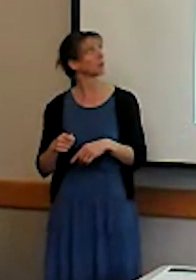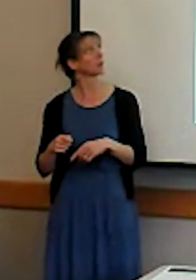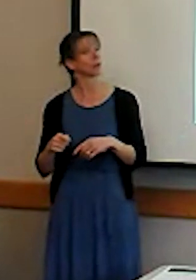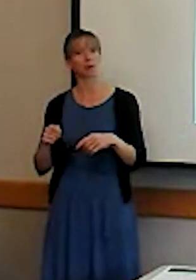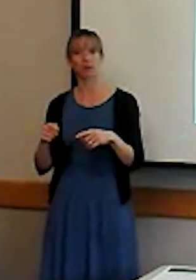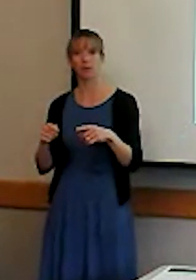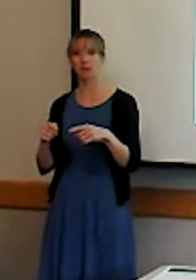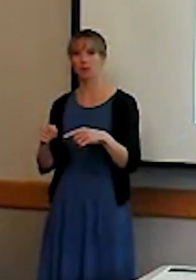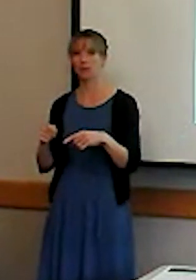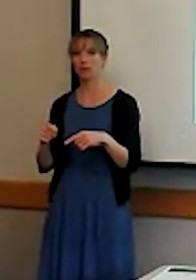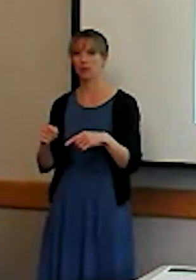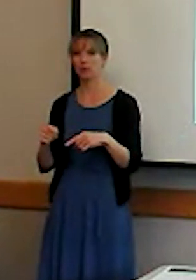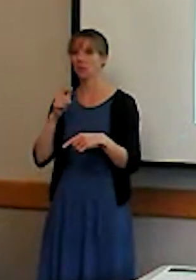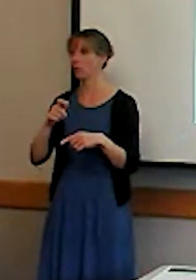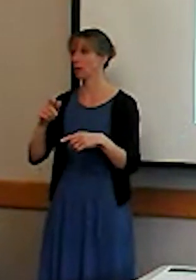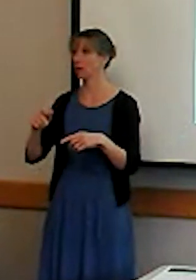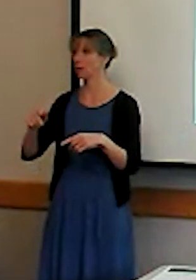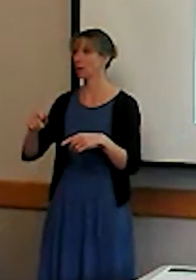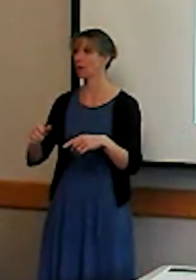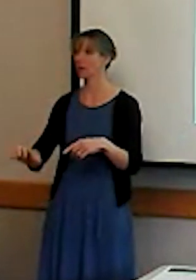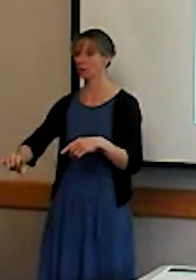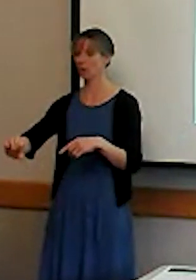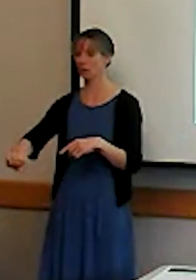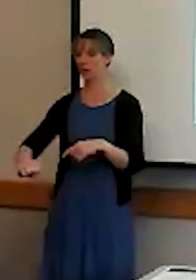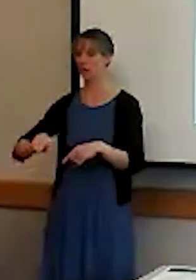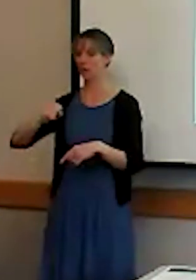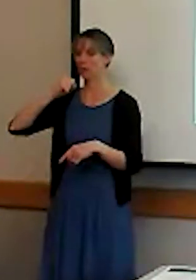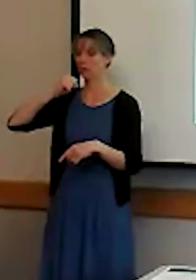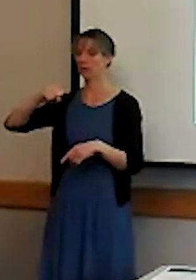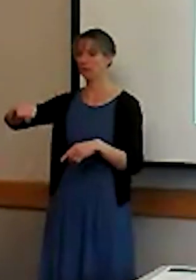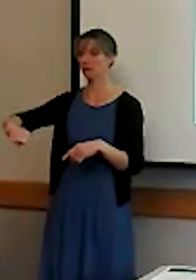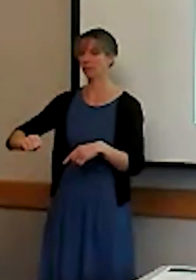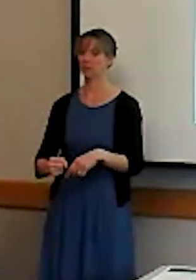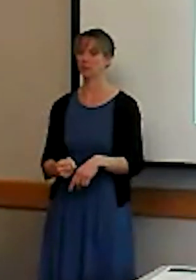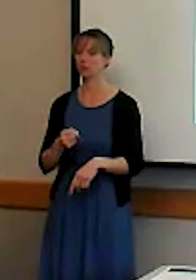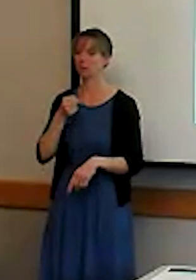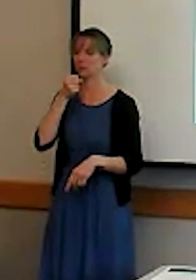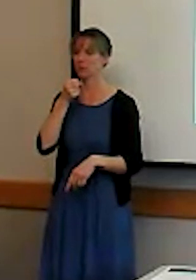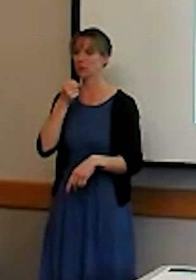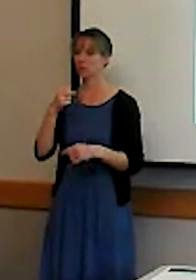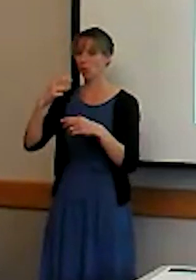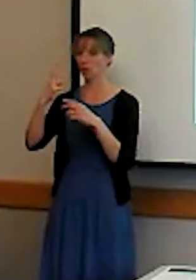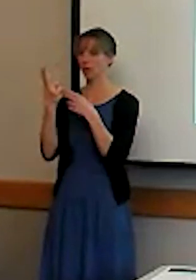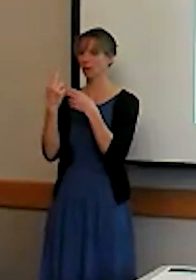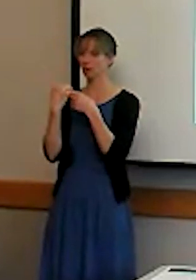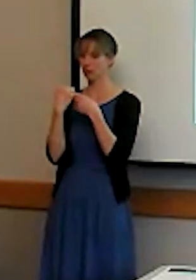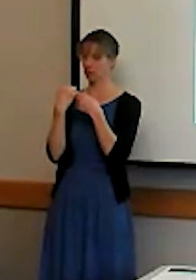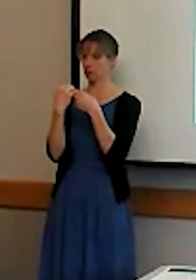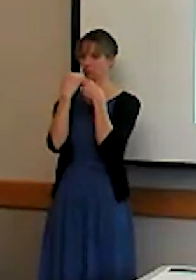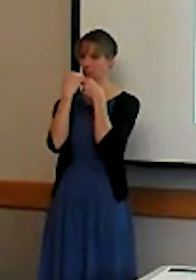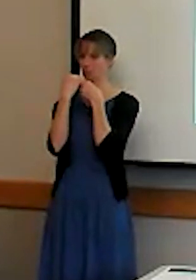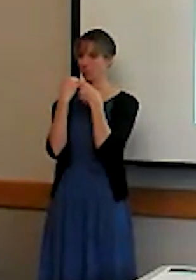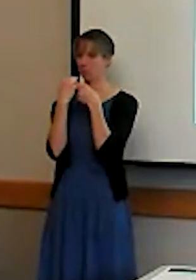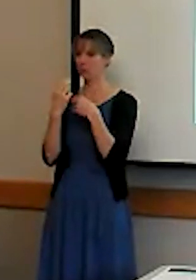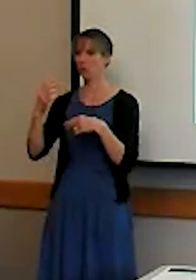passed around, so you can come to your mouth like this instead of straight on. So if they don't have the control to come straight on,